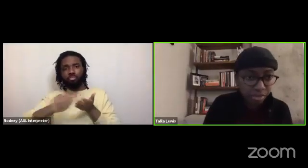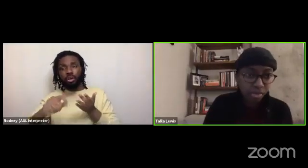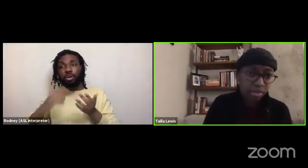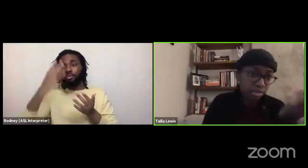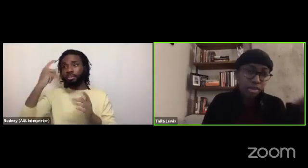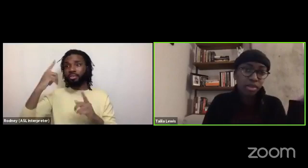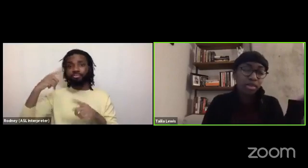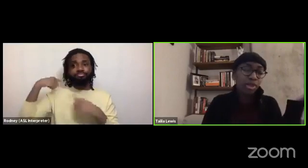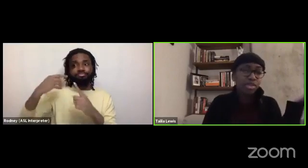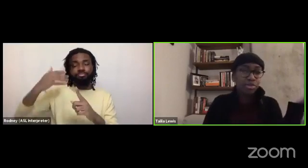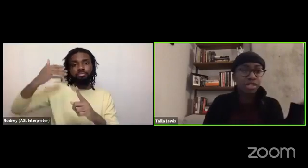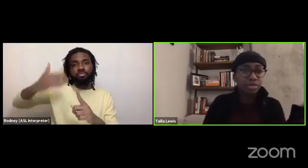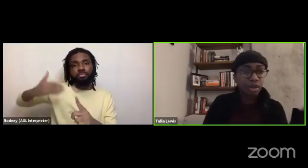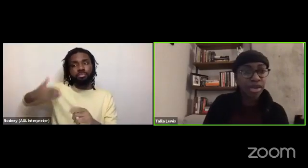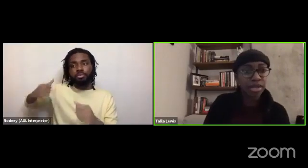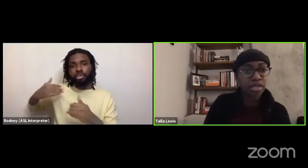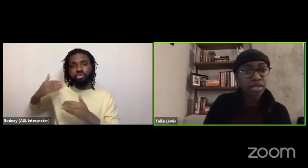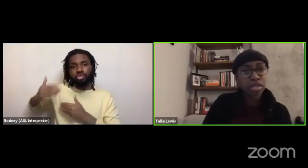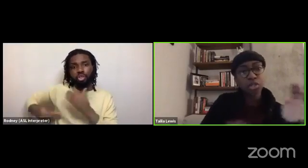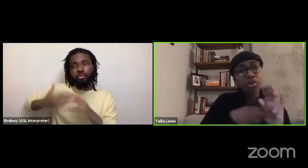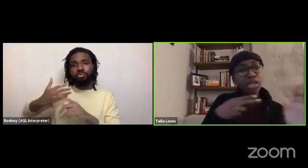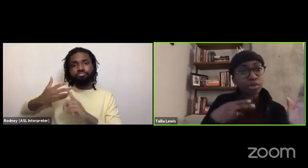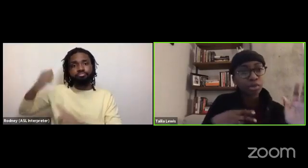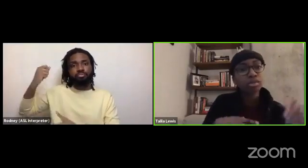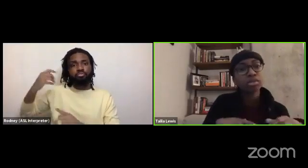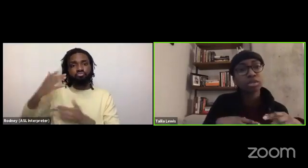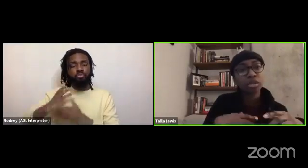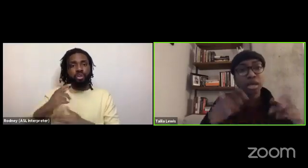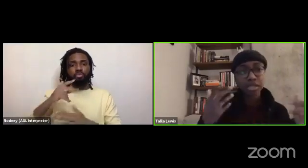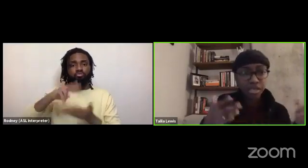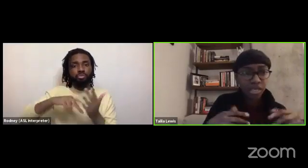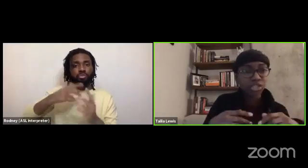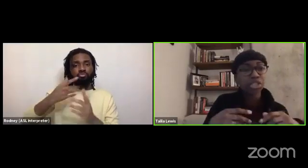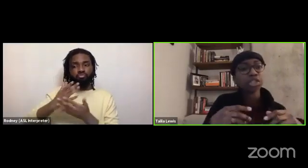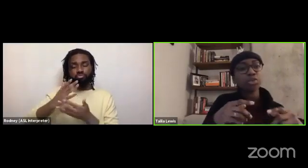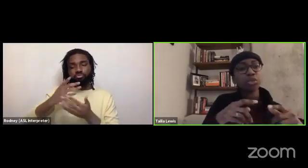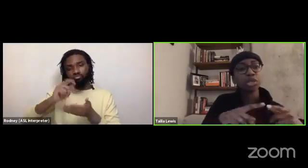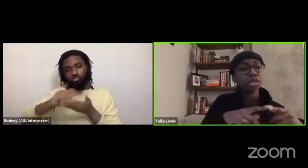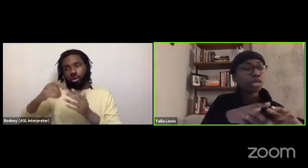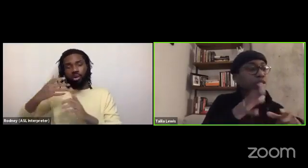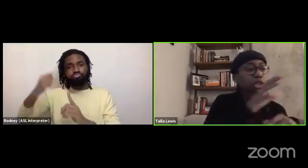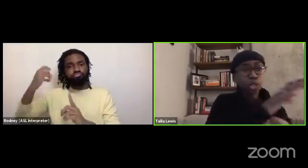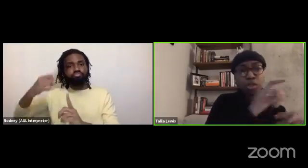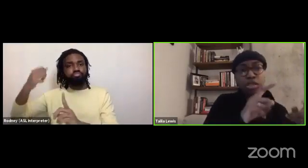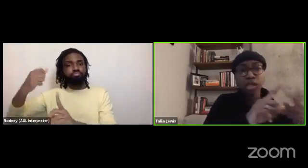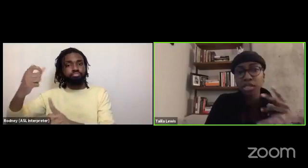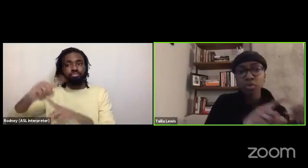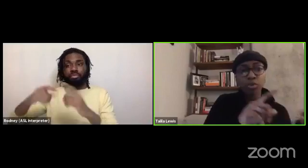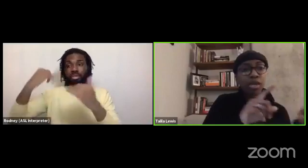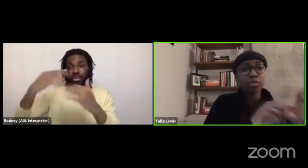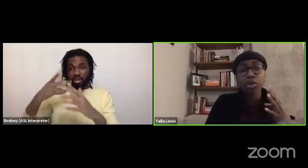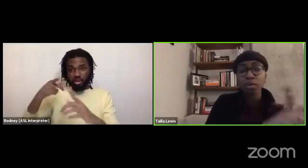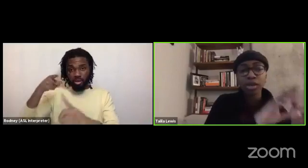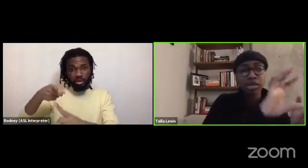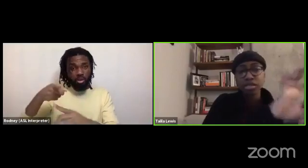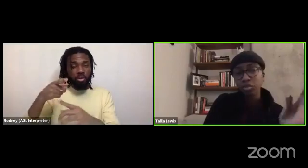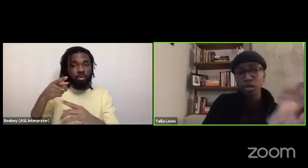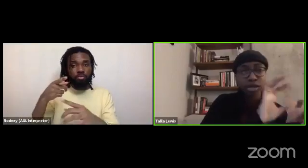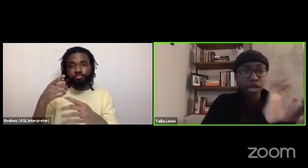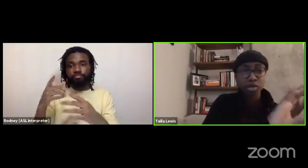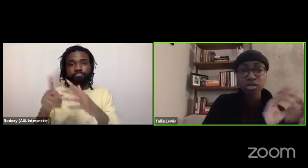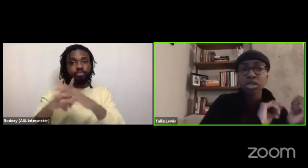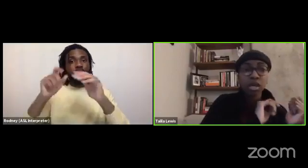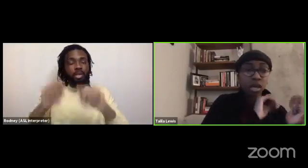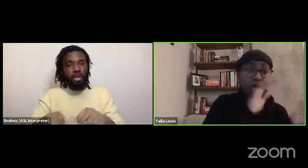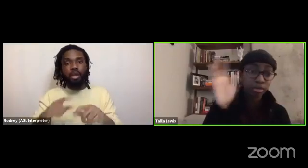of the right to read and write, you were labeled unintelligent. You were secluded, locked away, put away